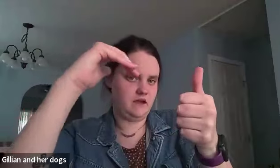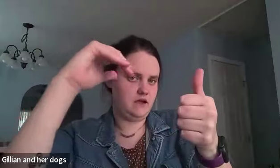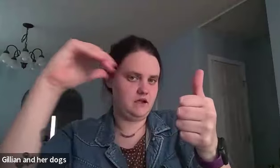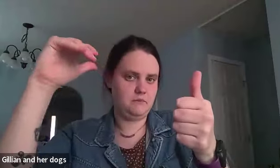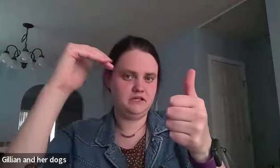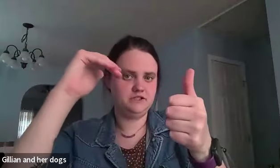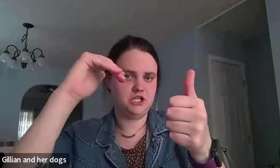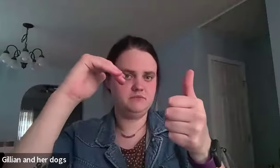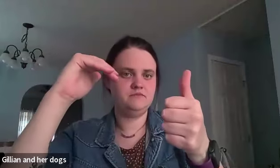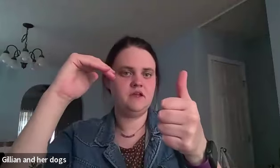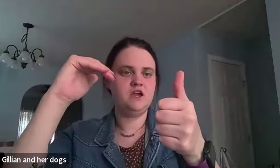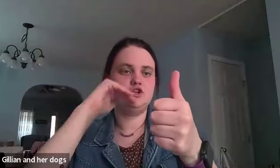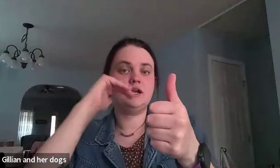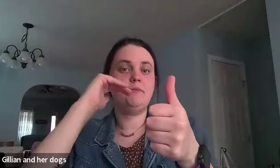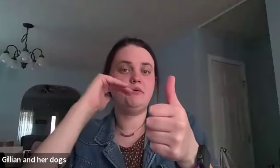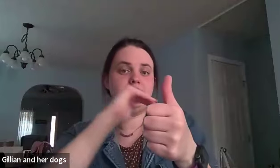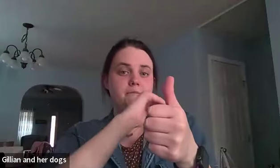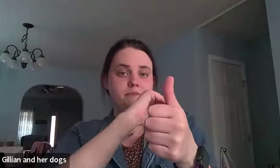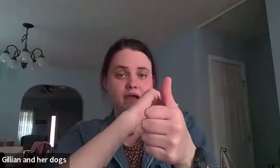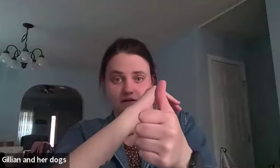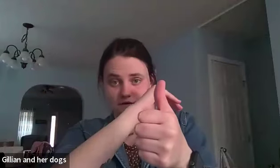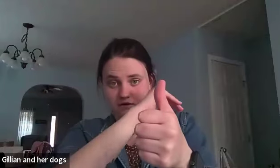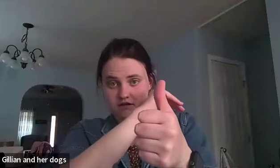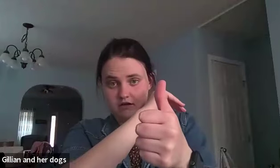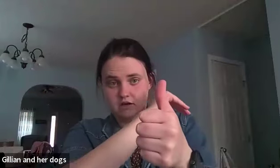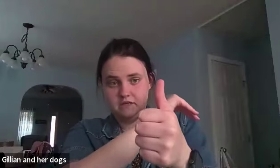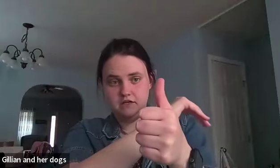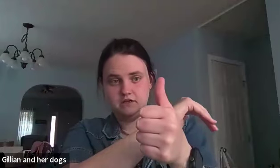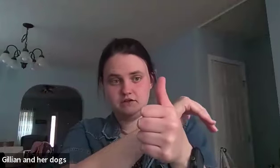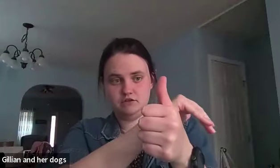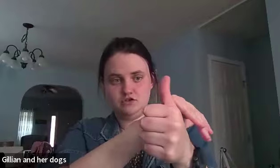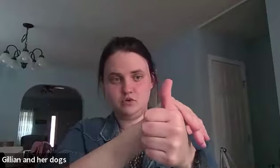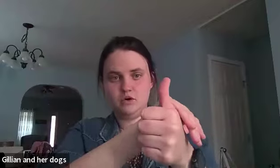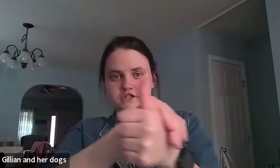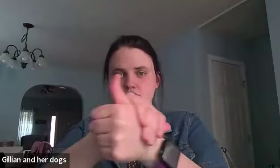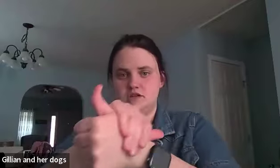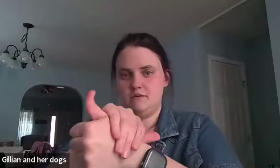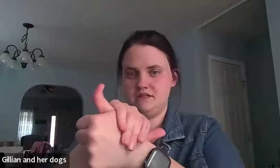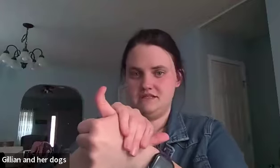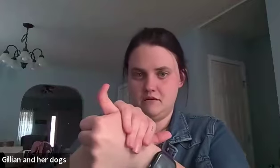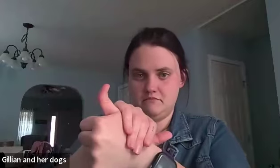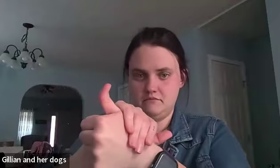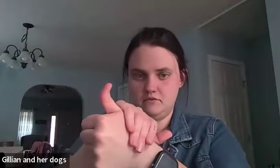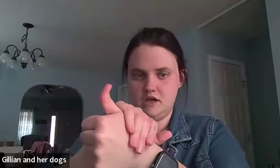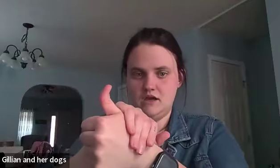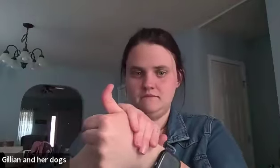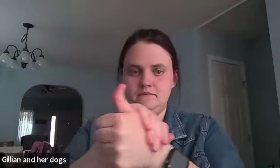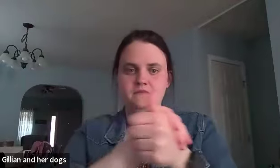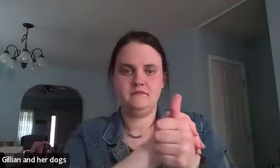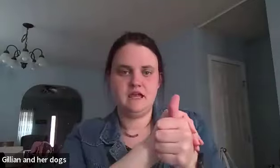that kind of cupping shape. You're going to bring the back of your non-dominant towards your dominant's thumb, okay?